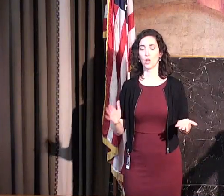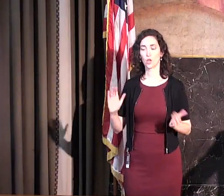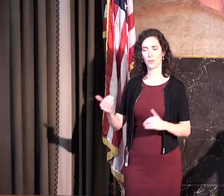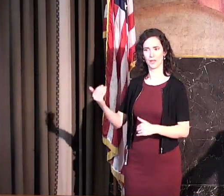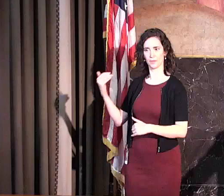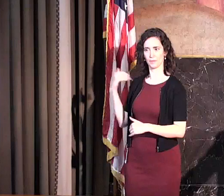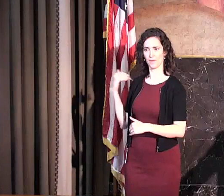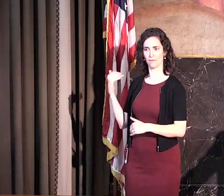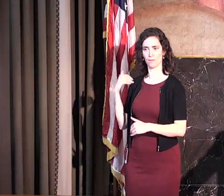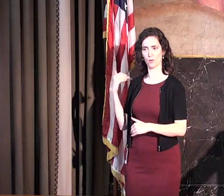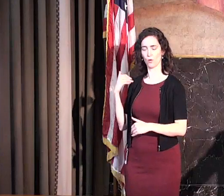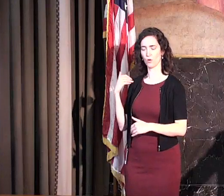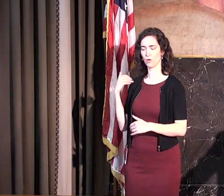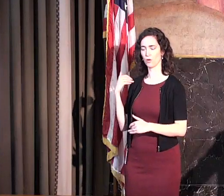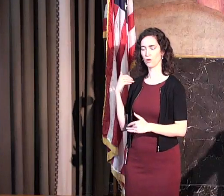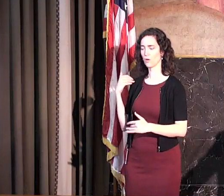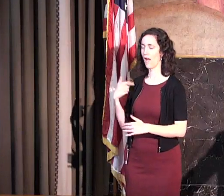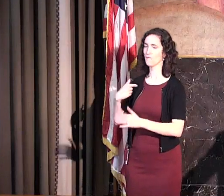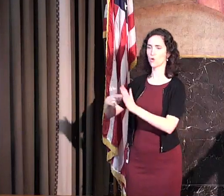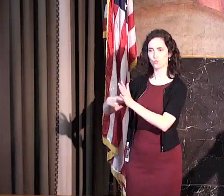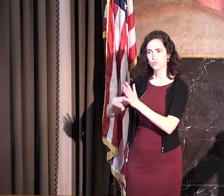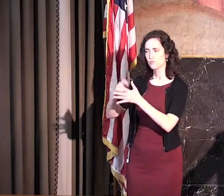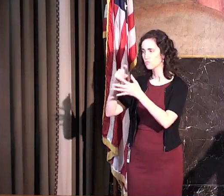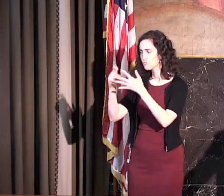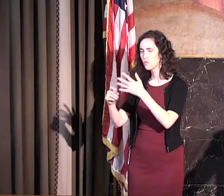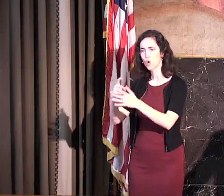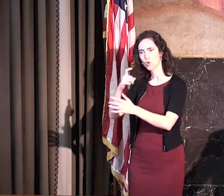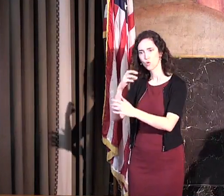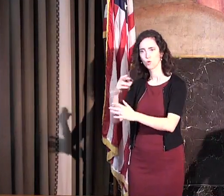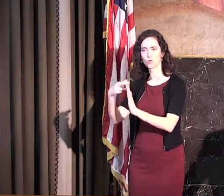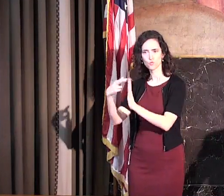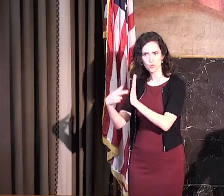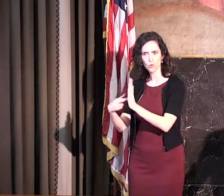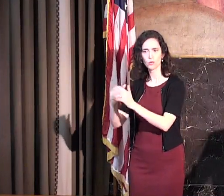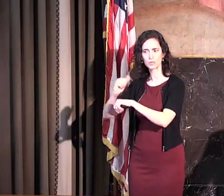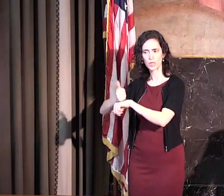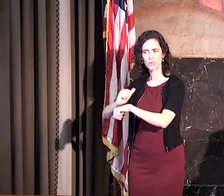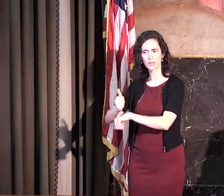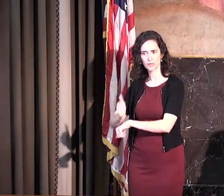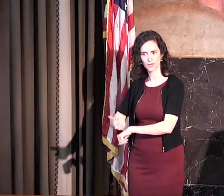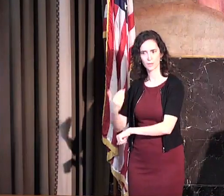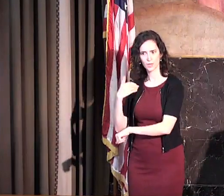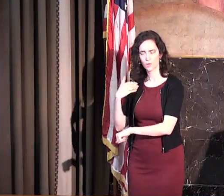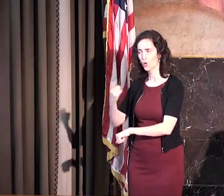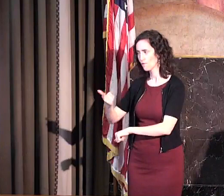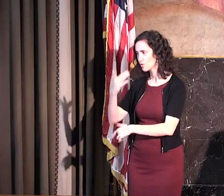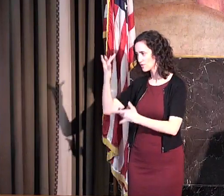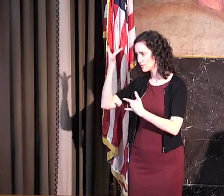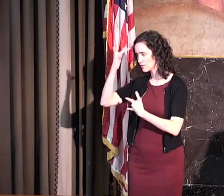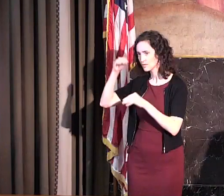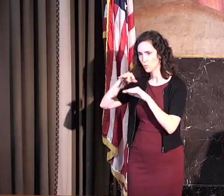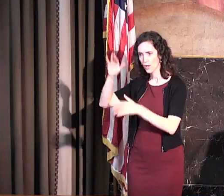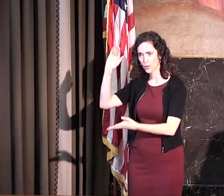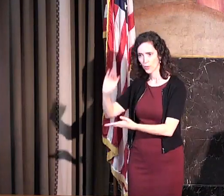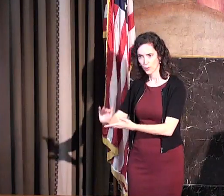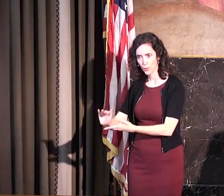we had various mandates and mitigation measures in place is the availability